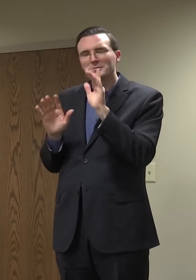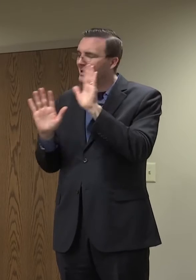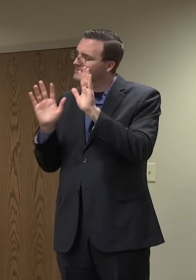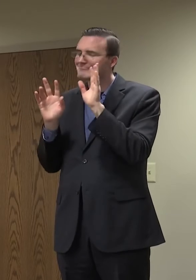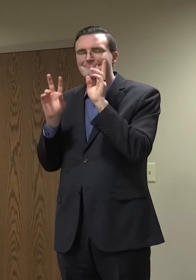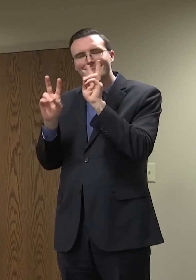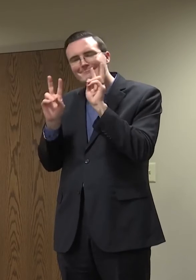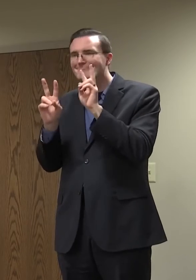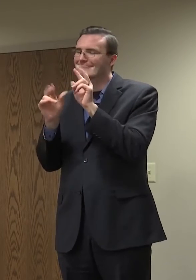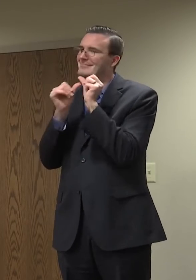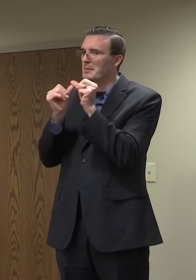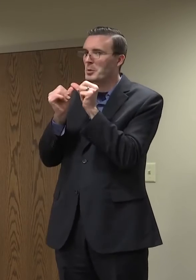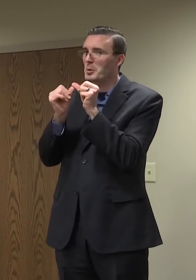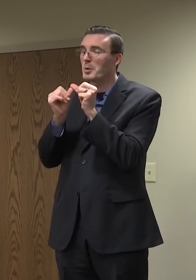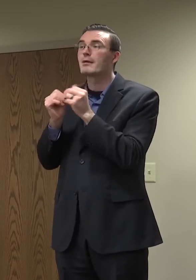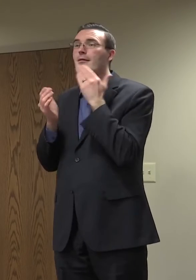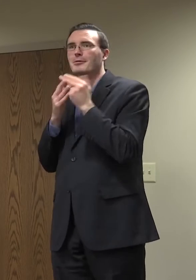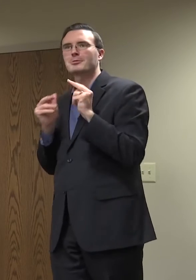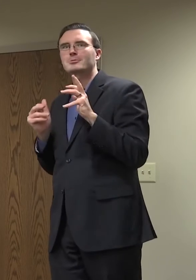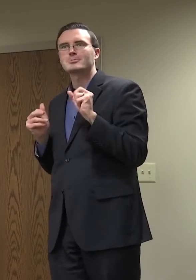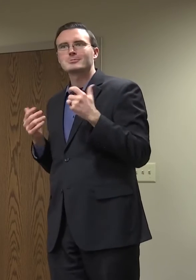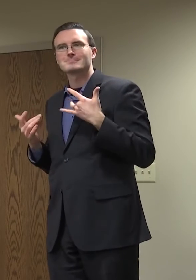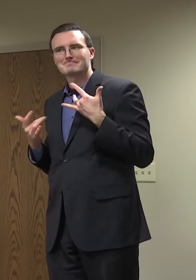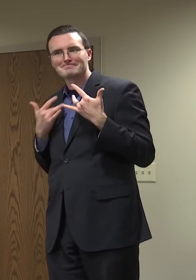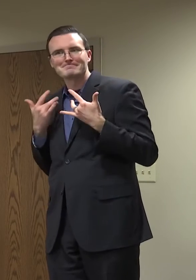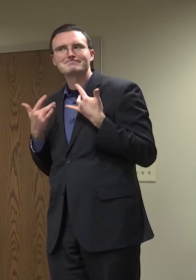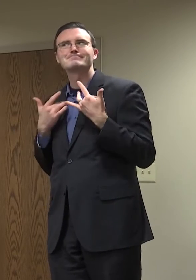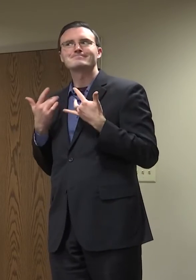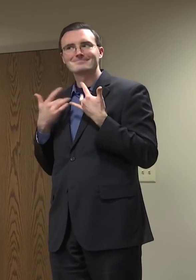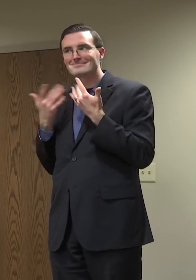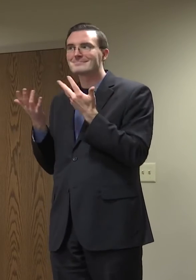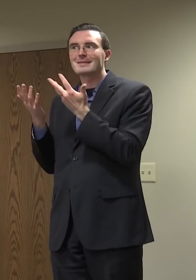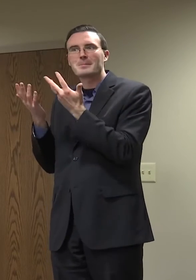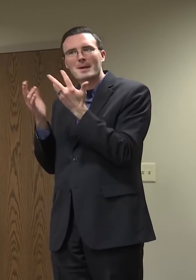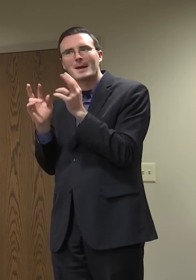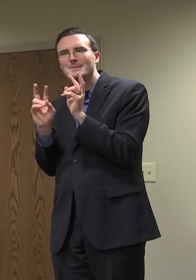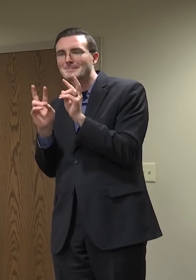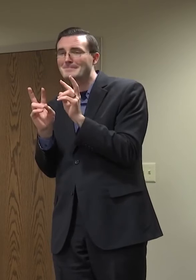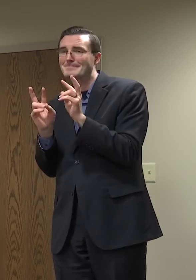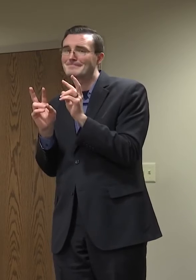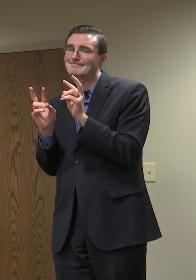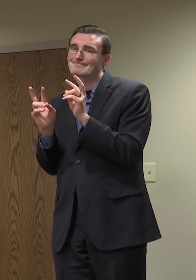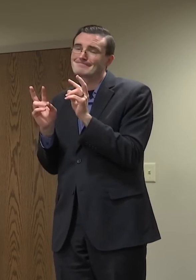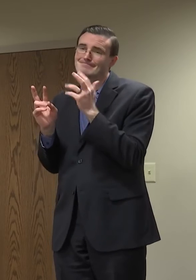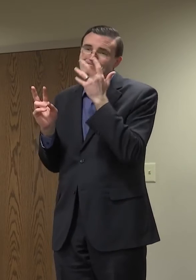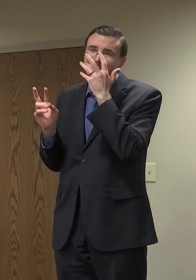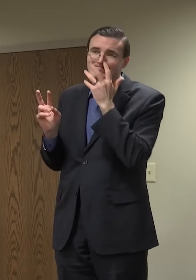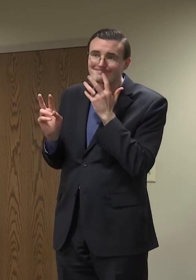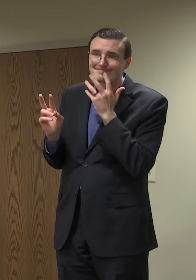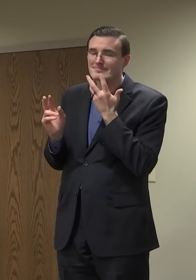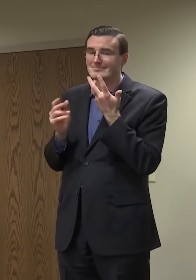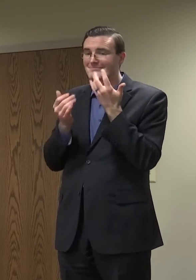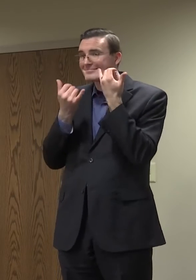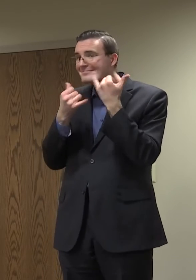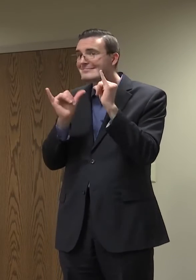good news, we continue to see friends and family members tragically lose their life